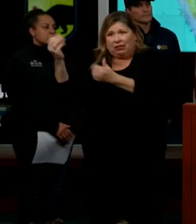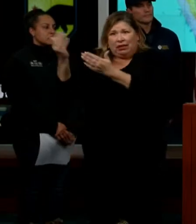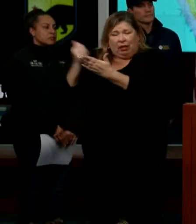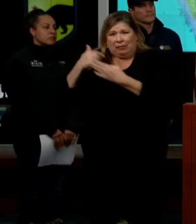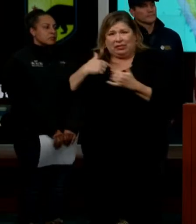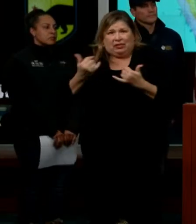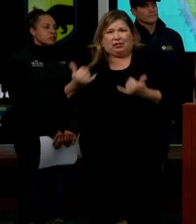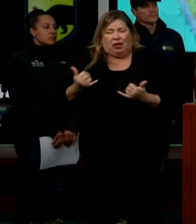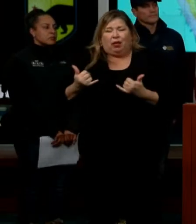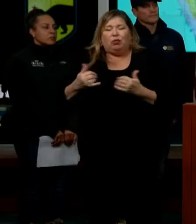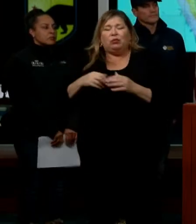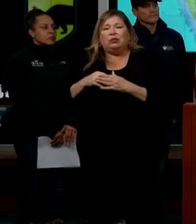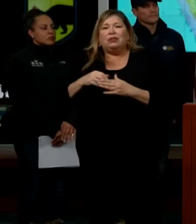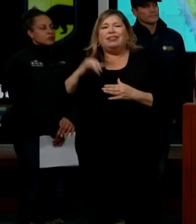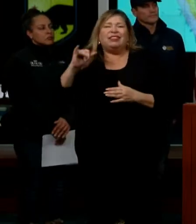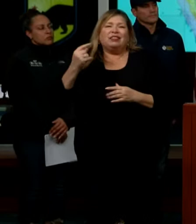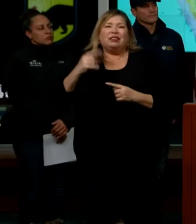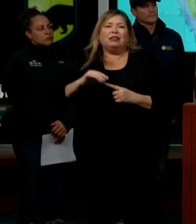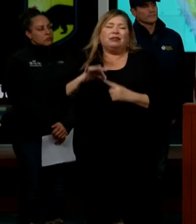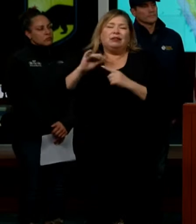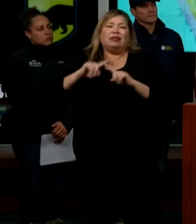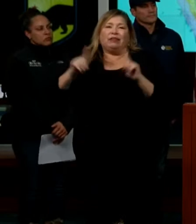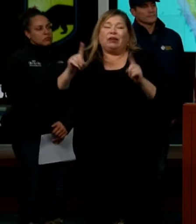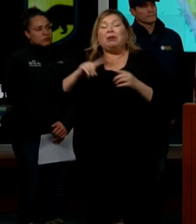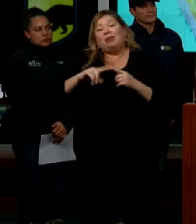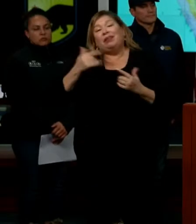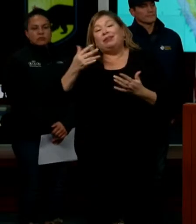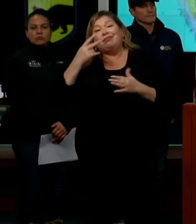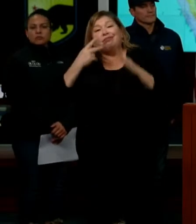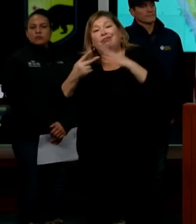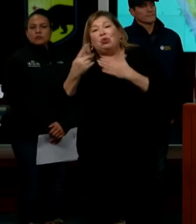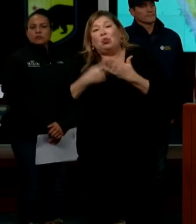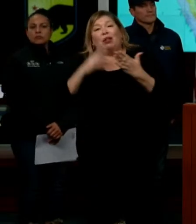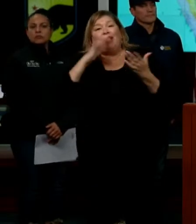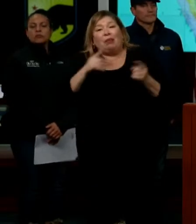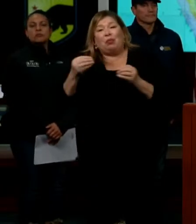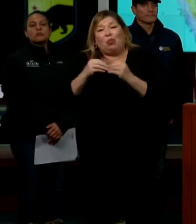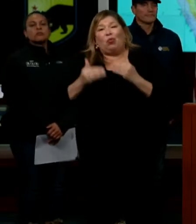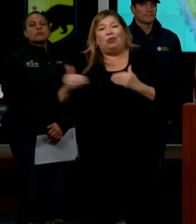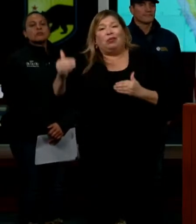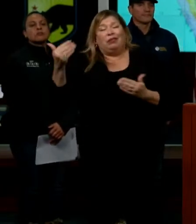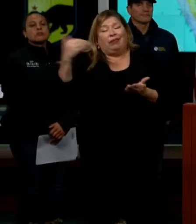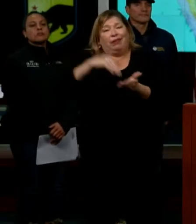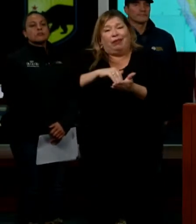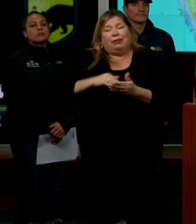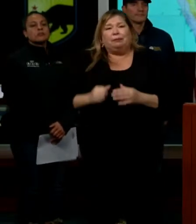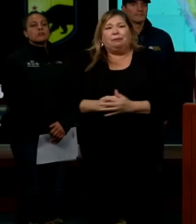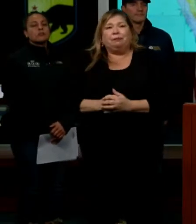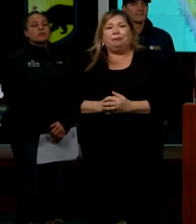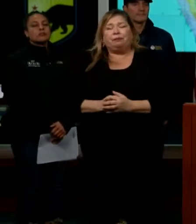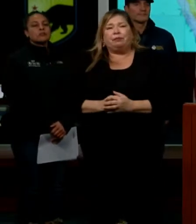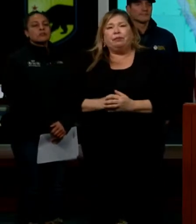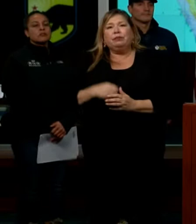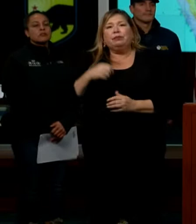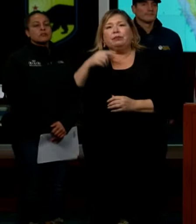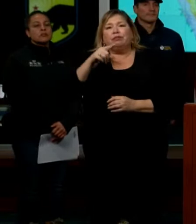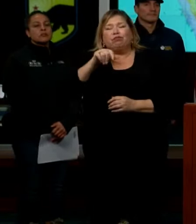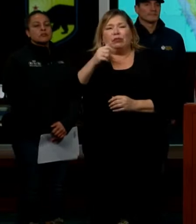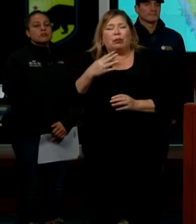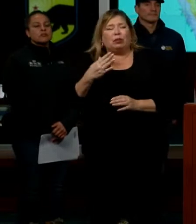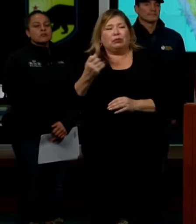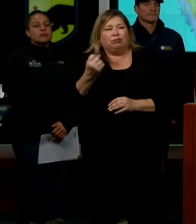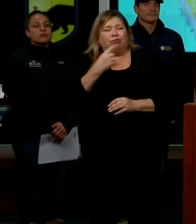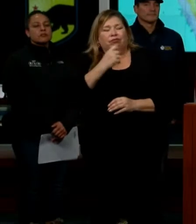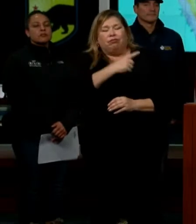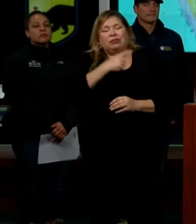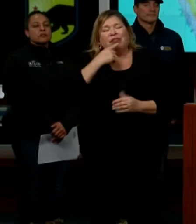I think, a preview of things to come. Mr. Governor and Mr. CHP Acting Director, thank you both for